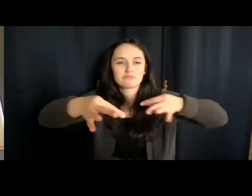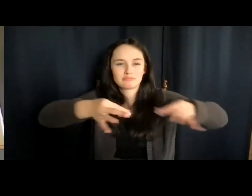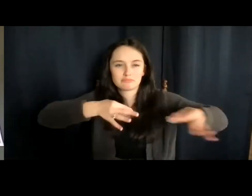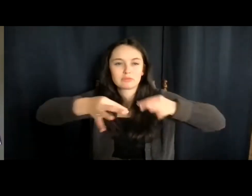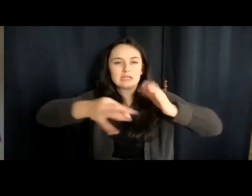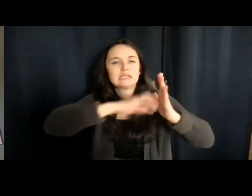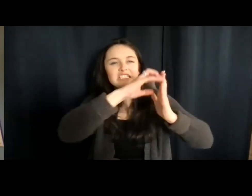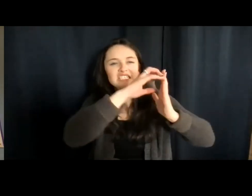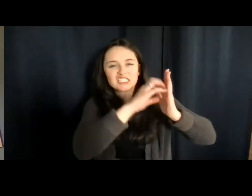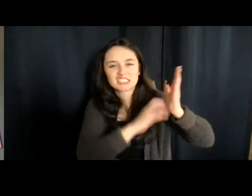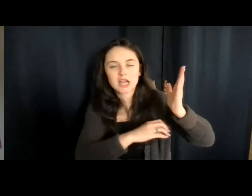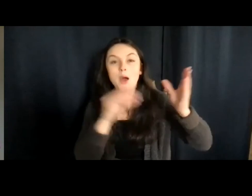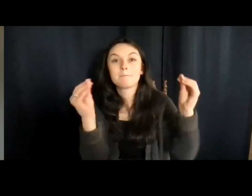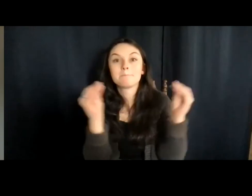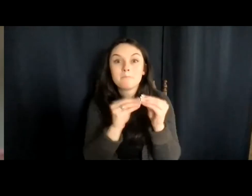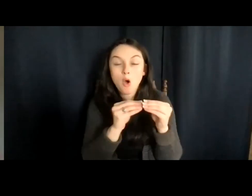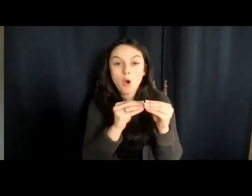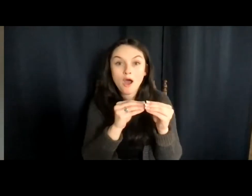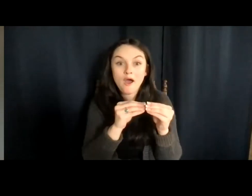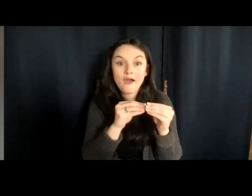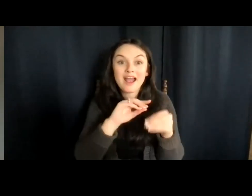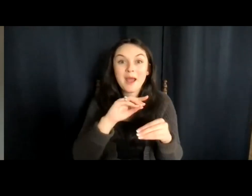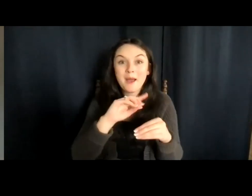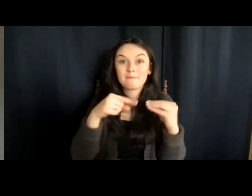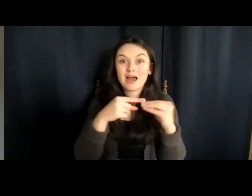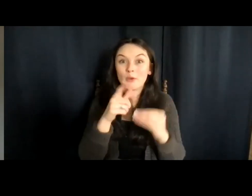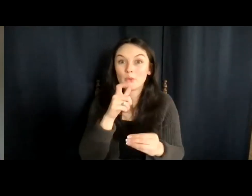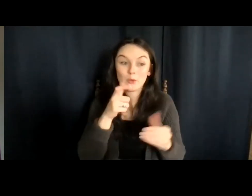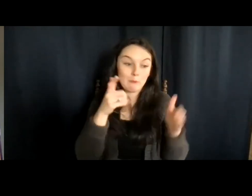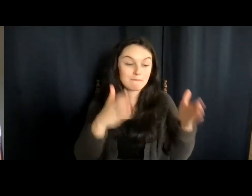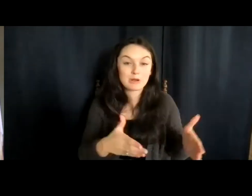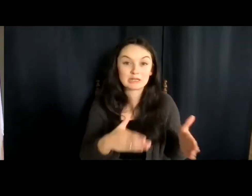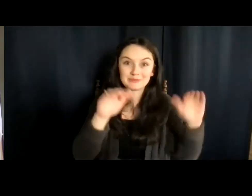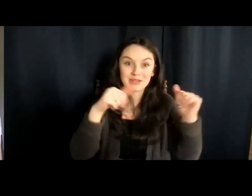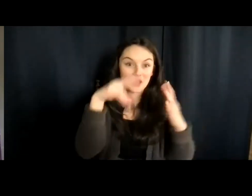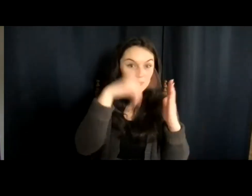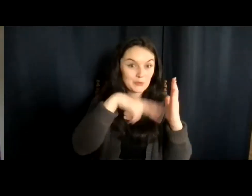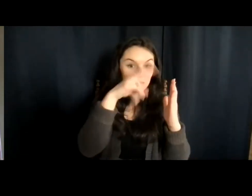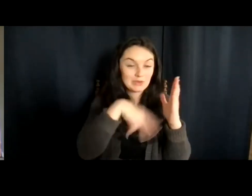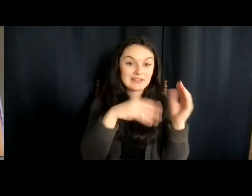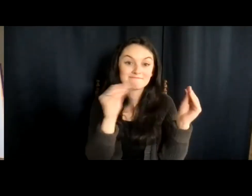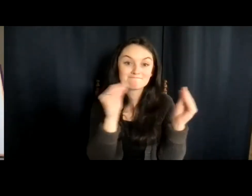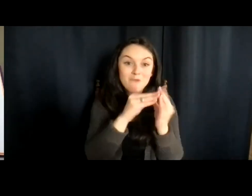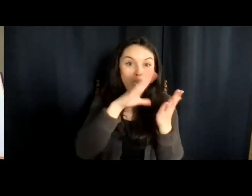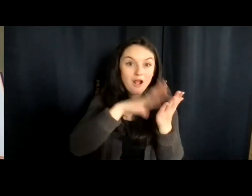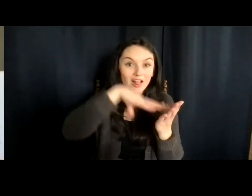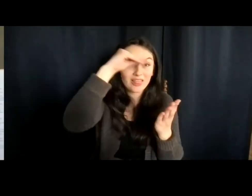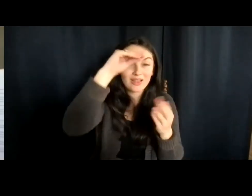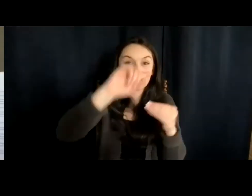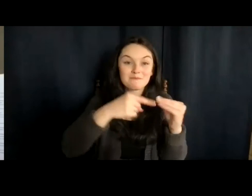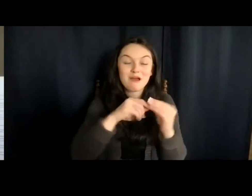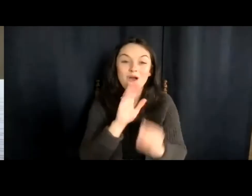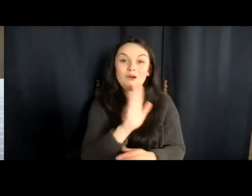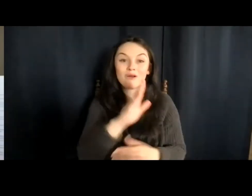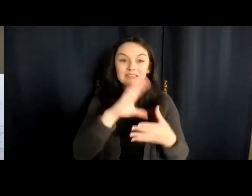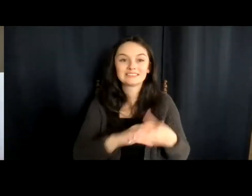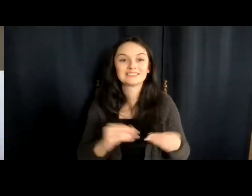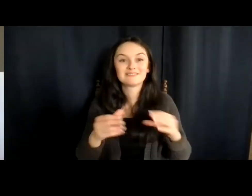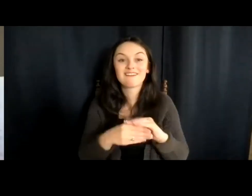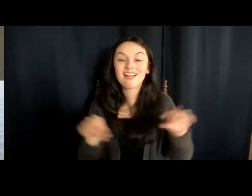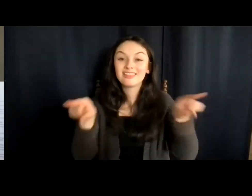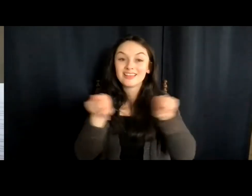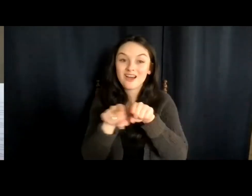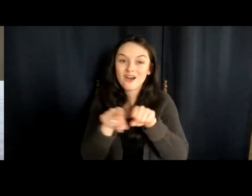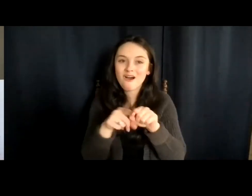information about the person who the book is about. So you could read more about her story here. And then it also gives